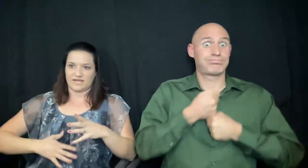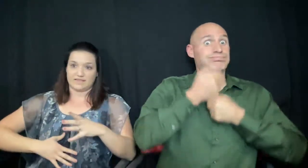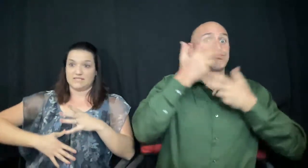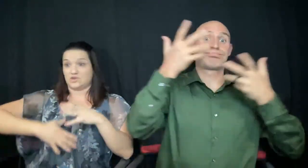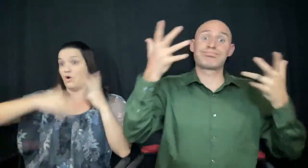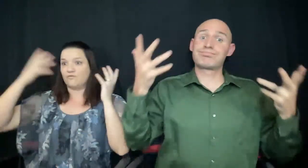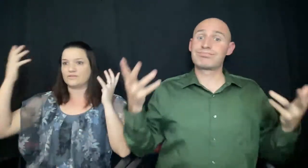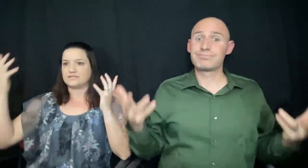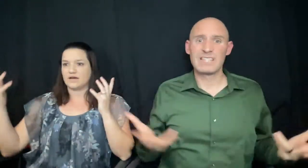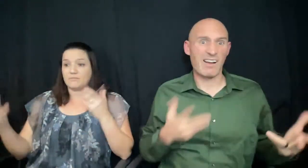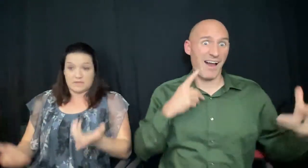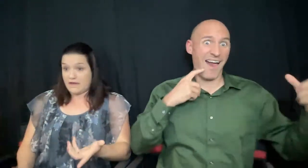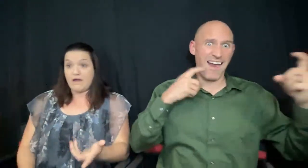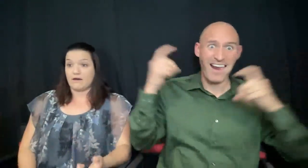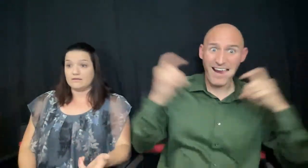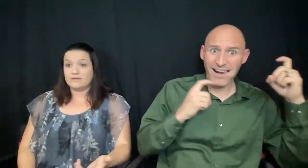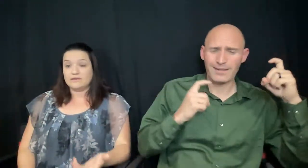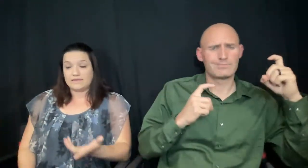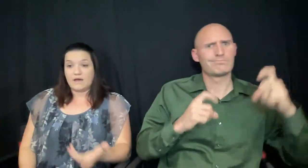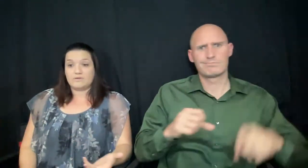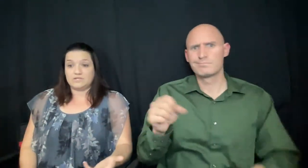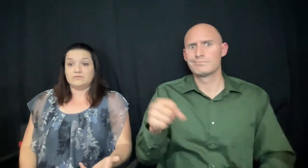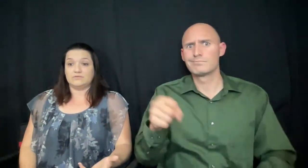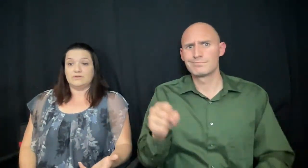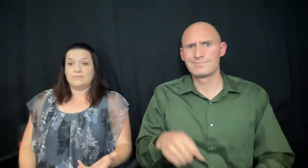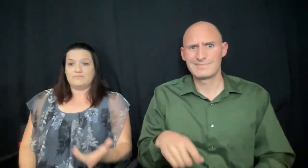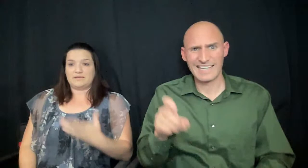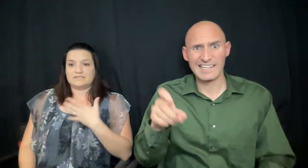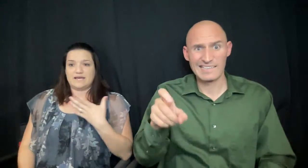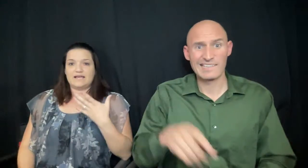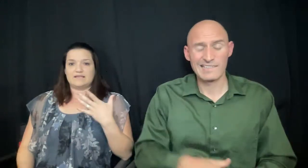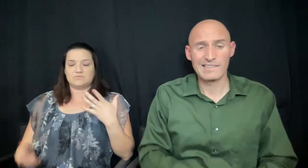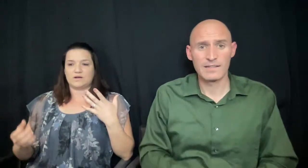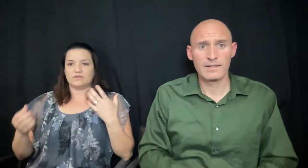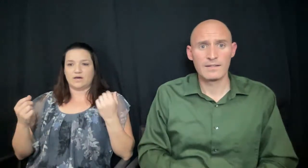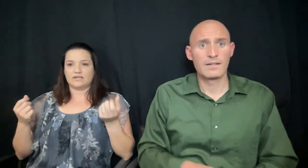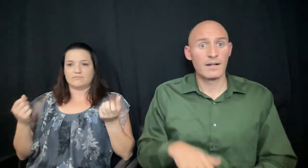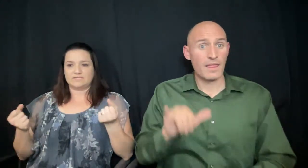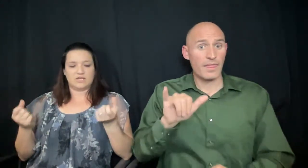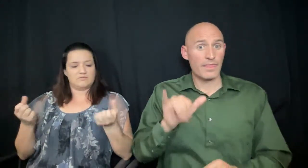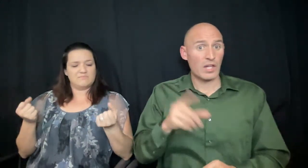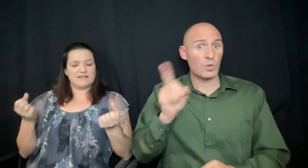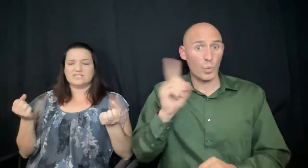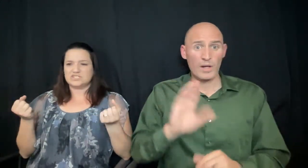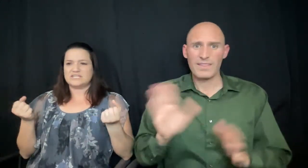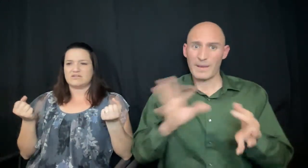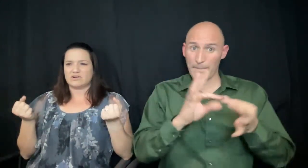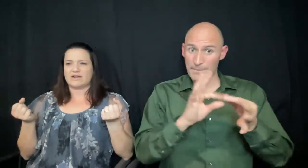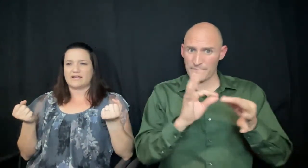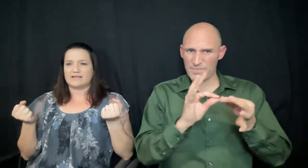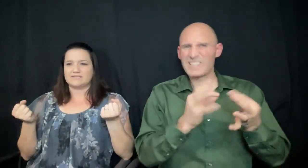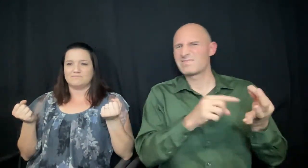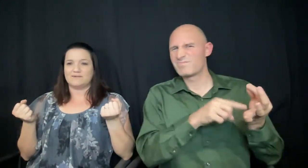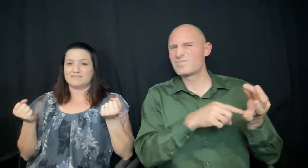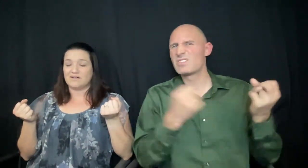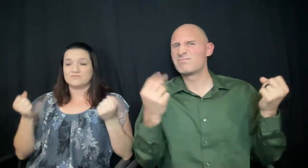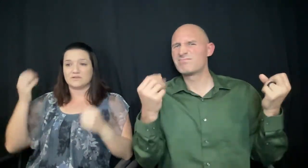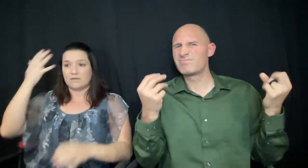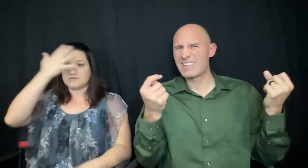like this over the top? Yeah, we do. Because that is where a lot of the message is here in our hands, but it also comes from